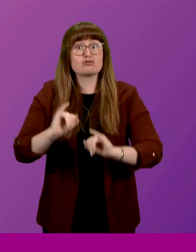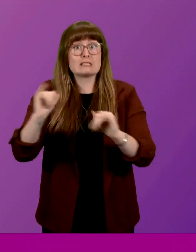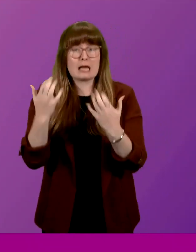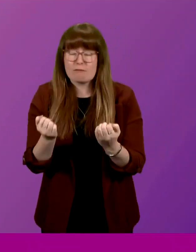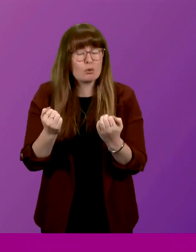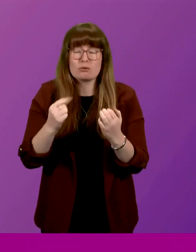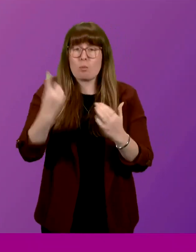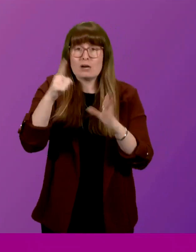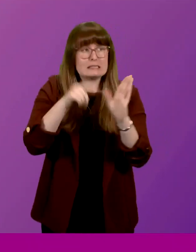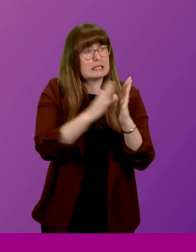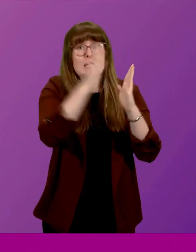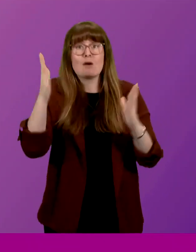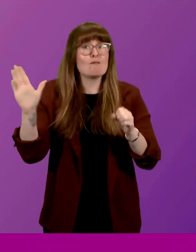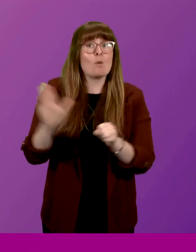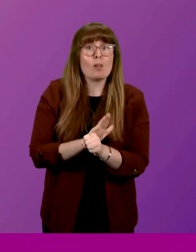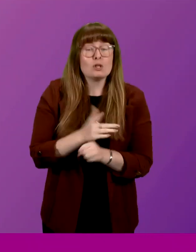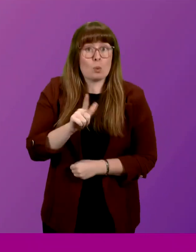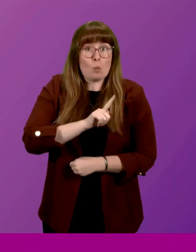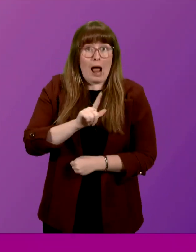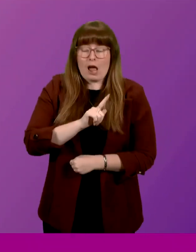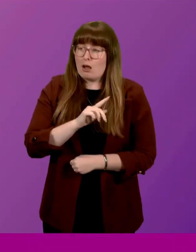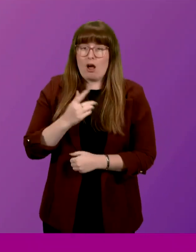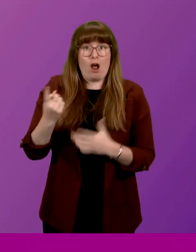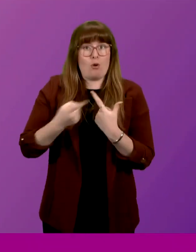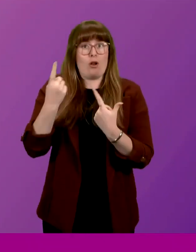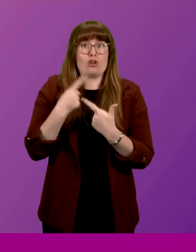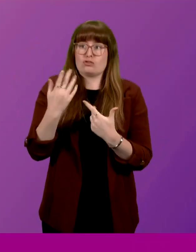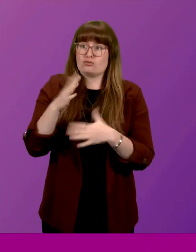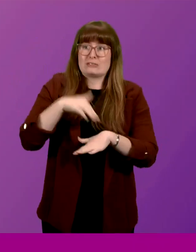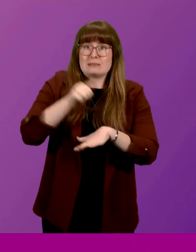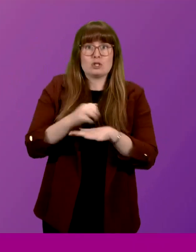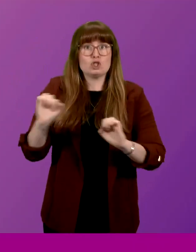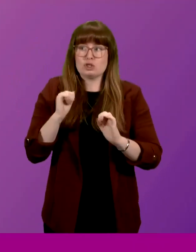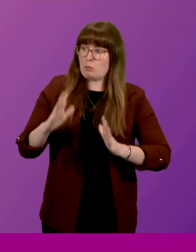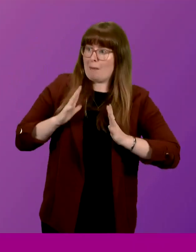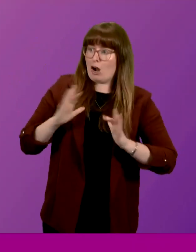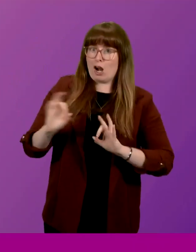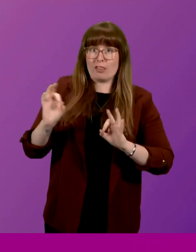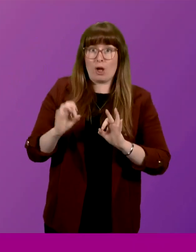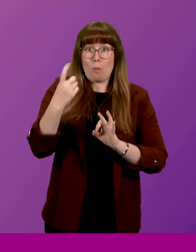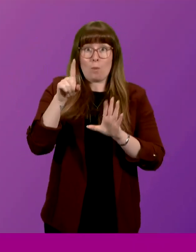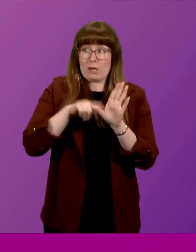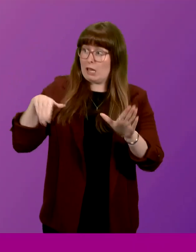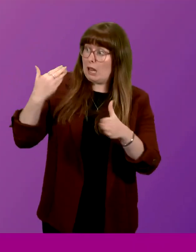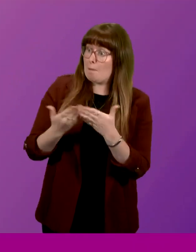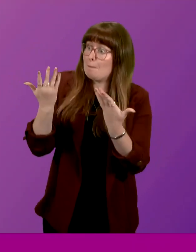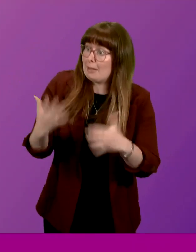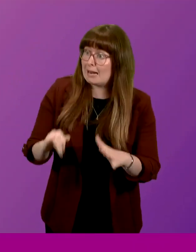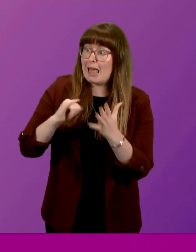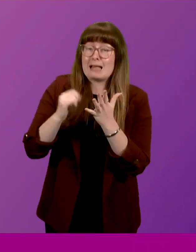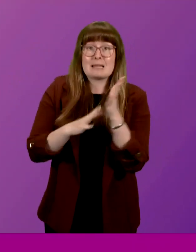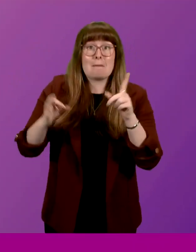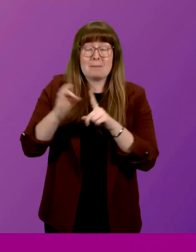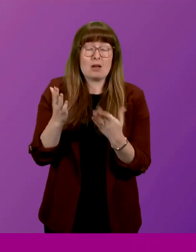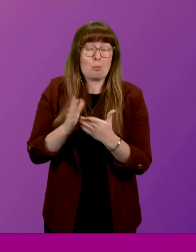year round. So why are we facing another winter unprepared? Why has another year gone and the SNP have